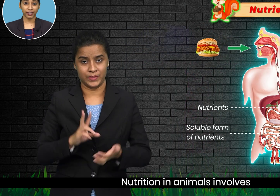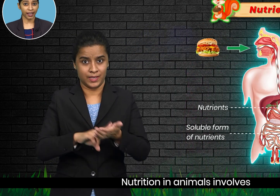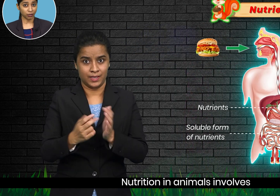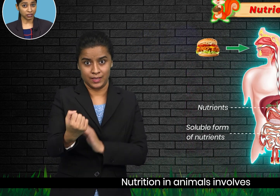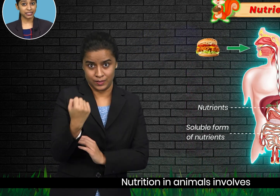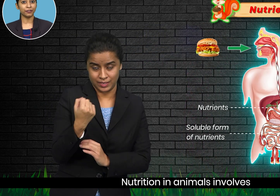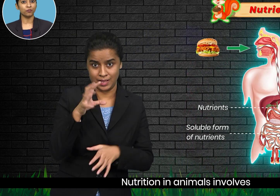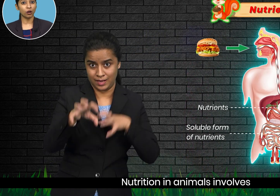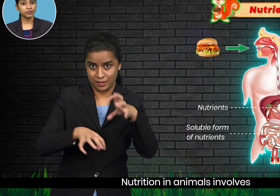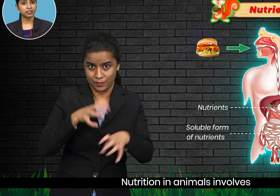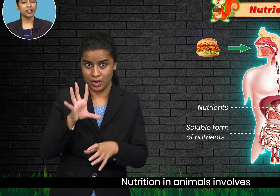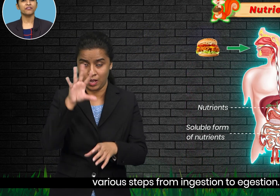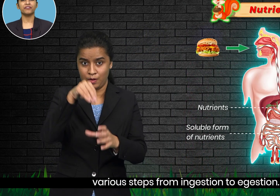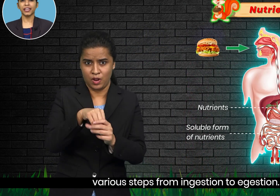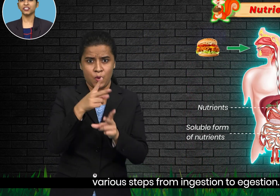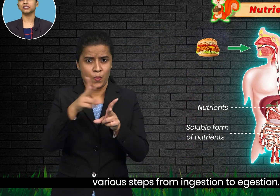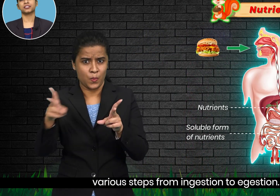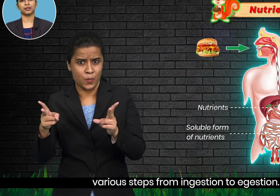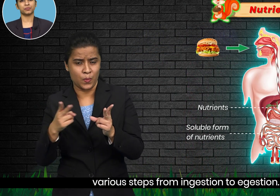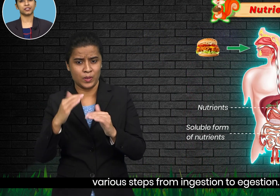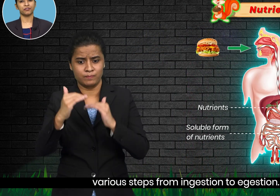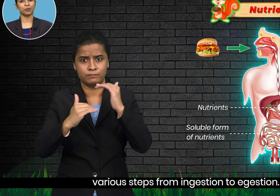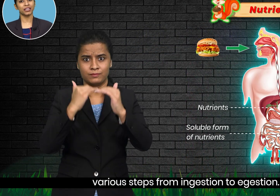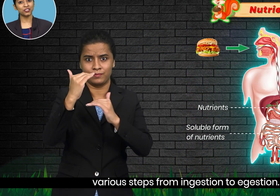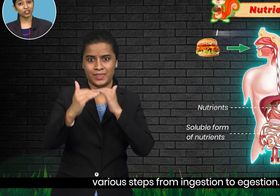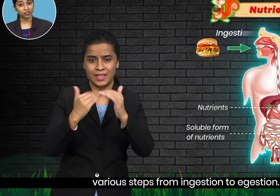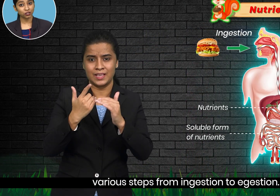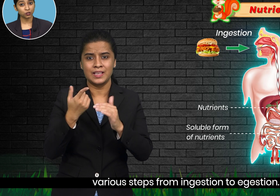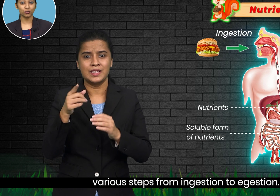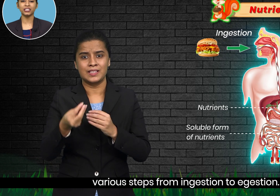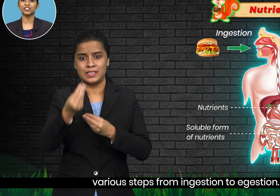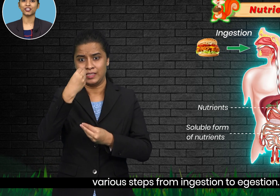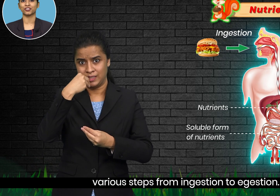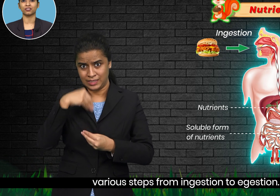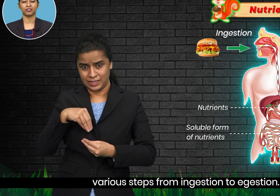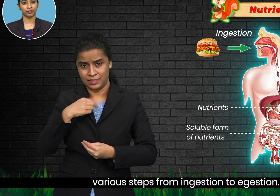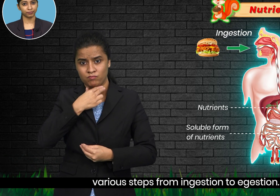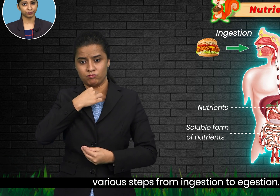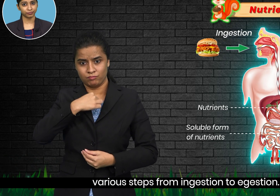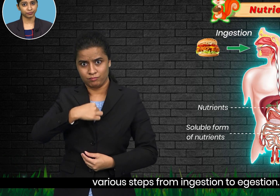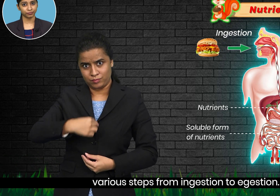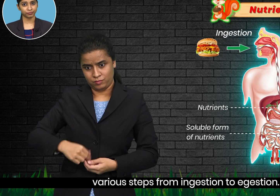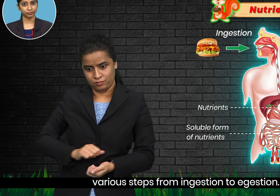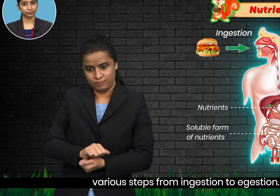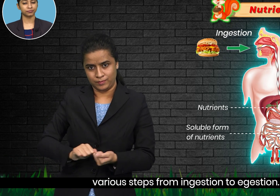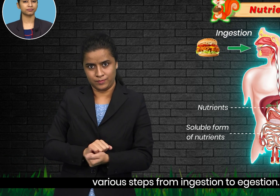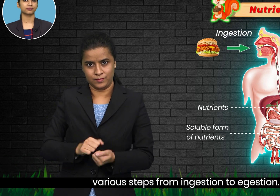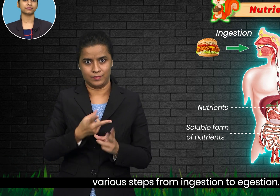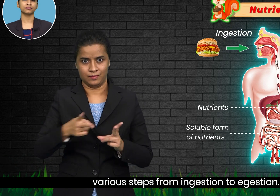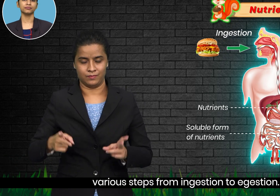Nutrition in animals involves various steps from ingestion to egestion.